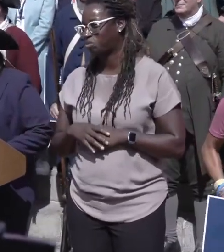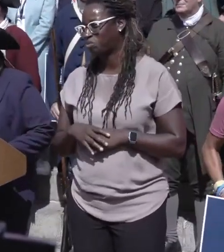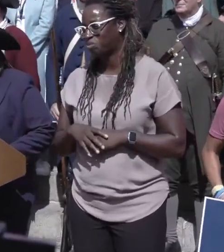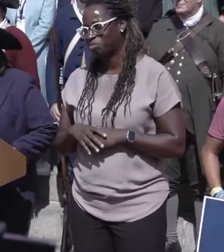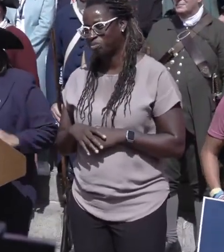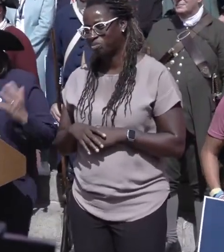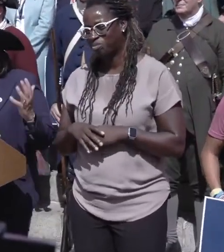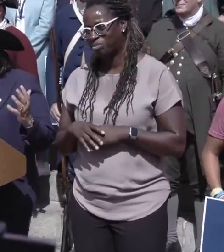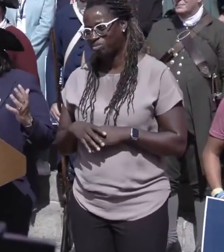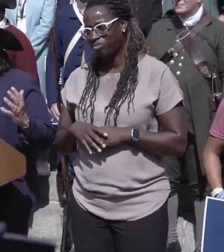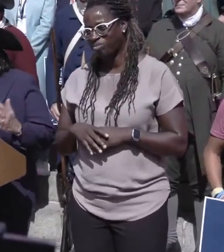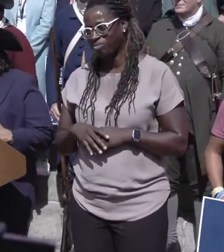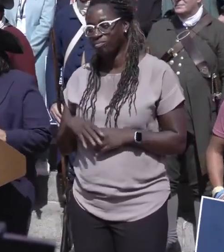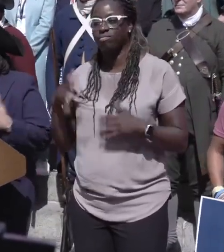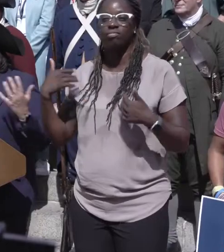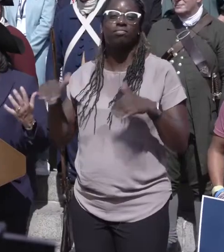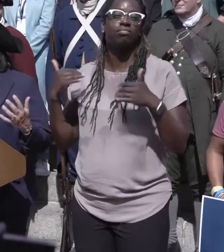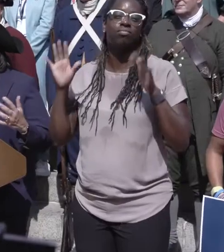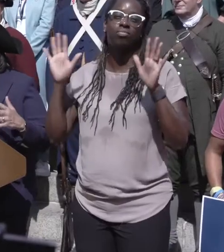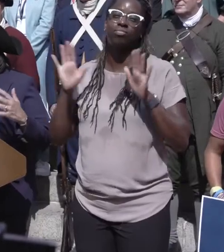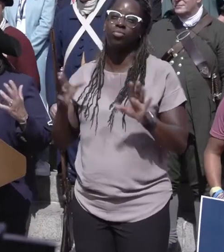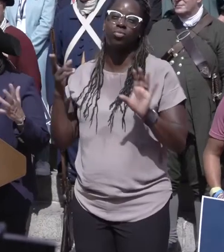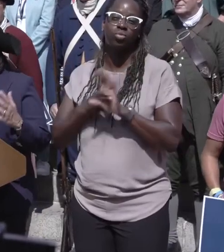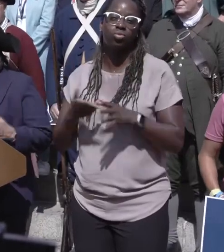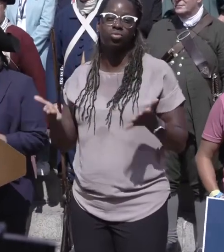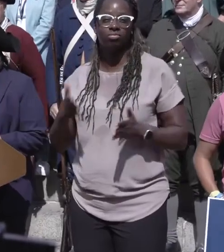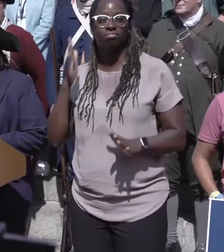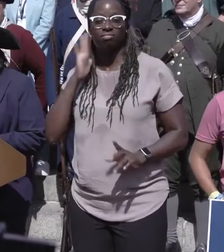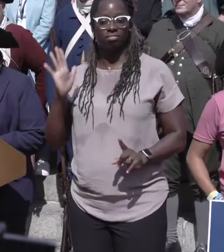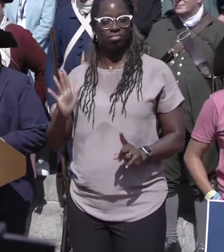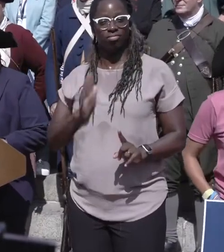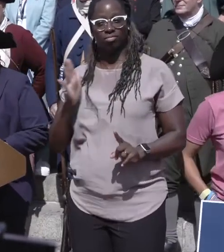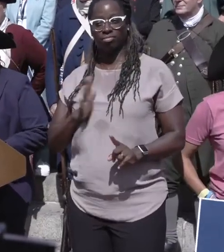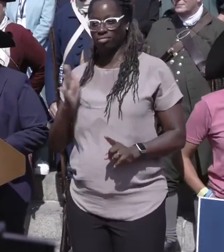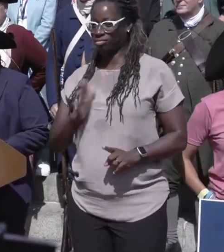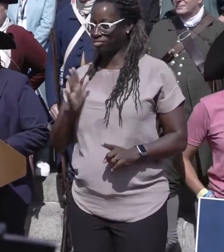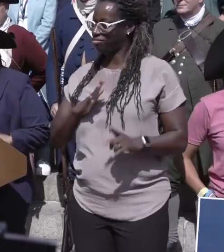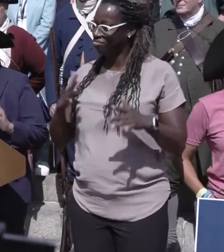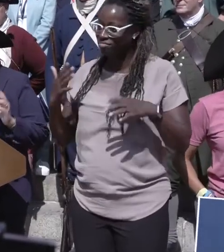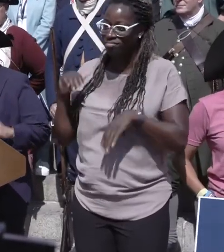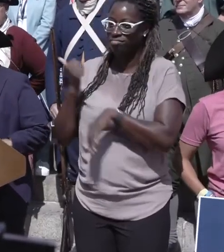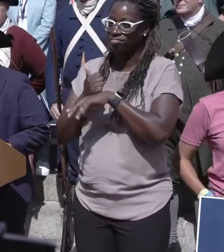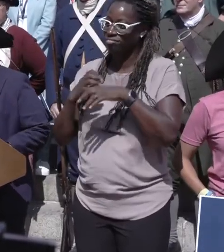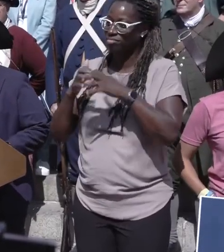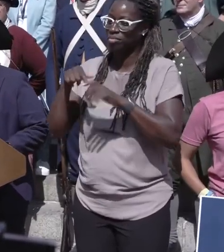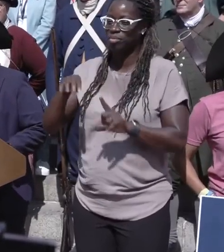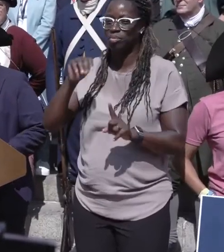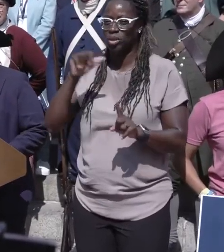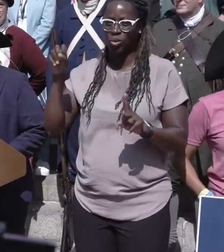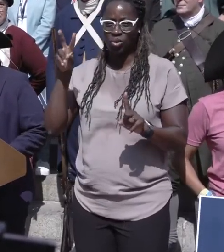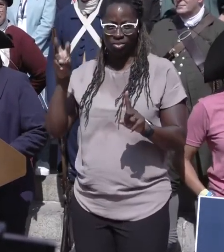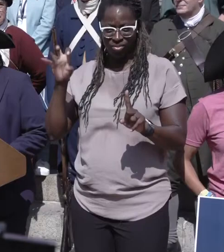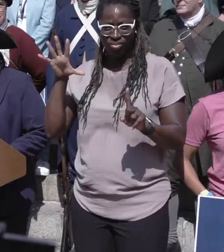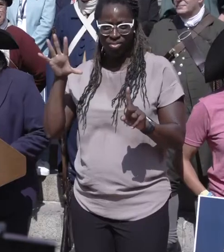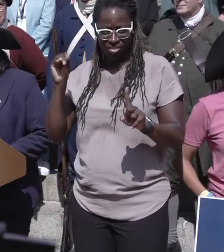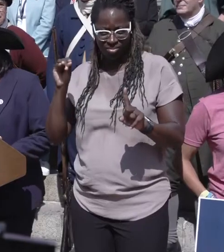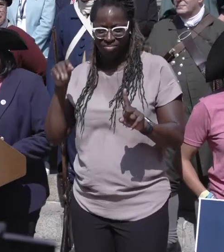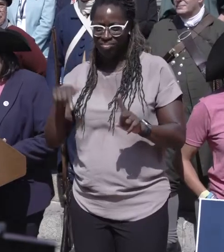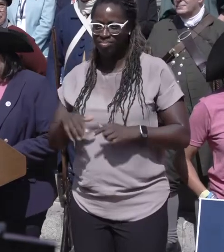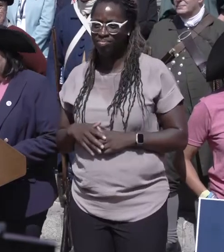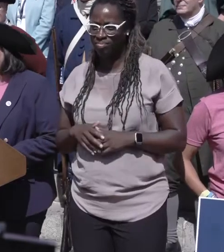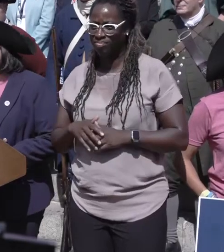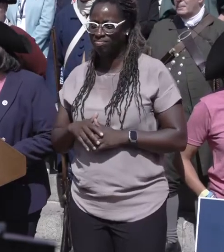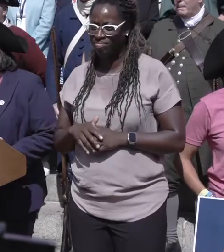you as we officially launch celebrations of Massachusetts 250. We've got a taste of the fun, and at